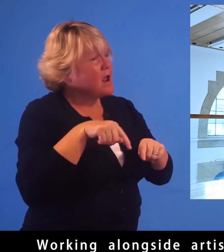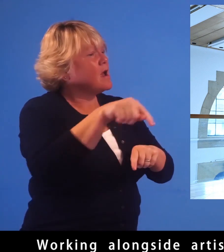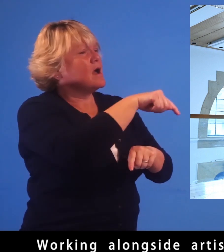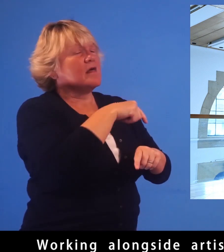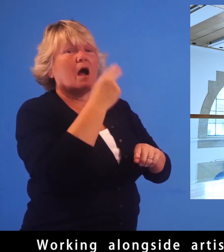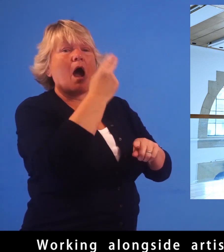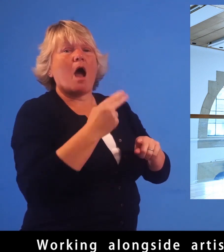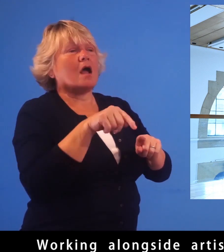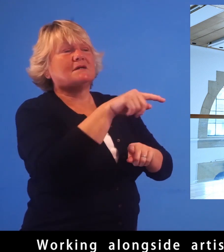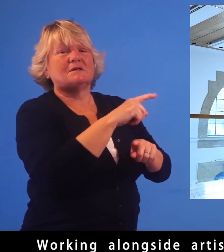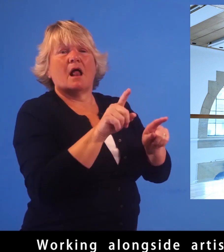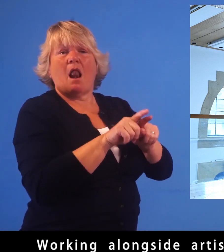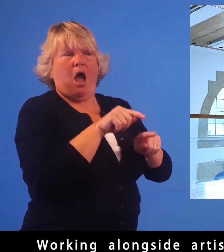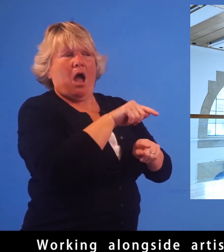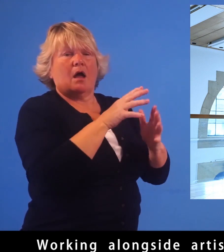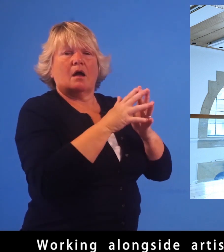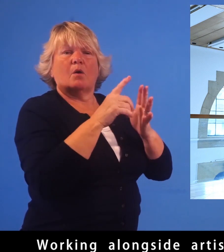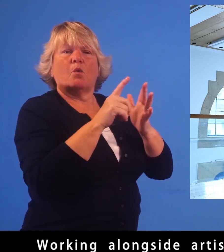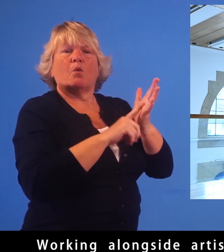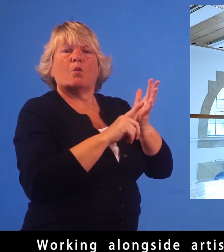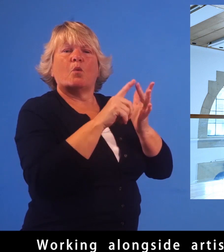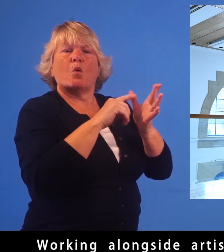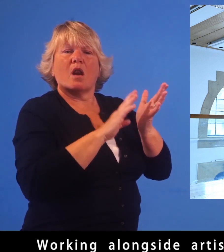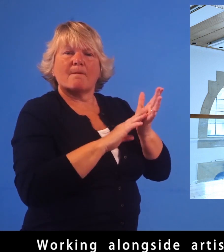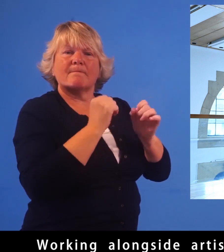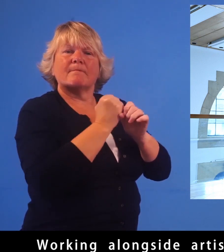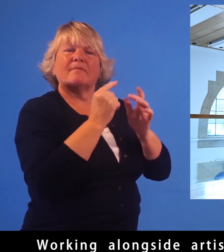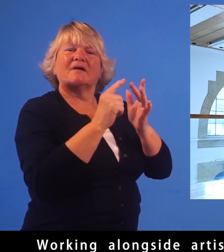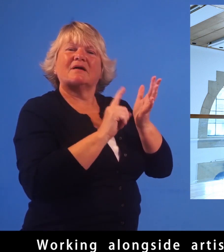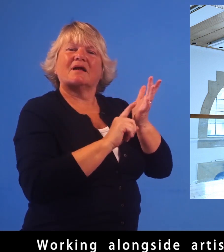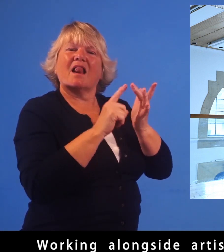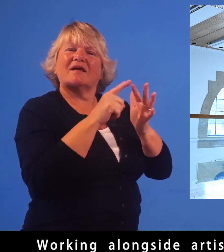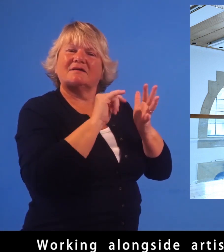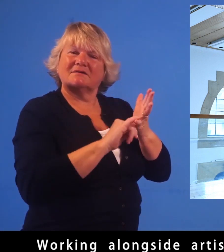Working alongside artists such as William Gillis,